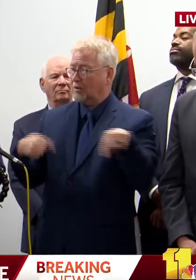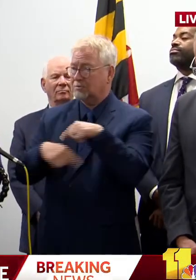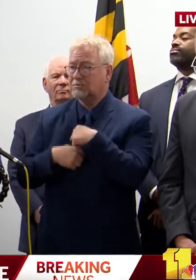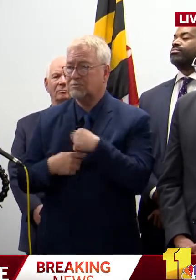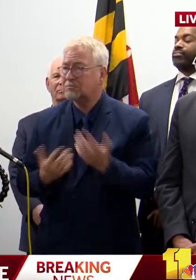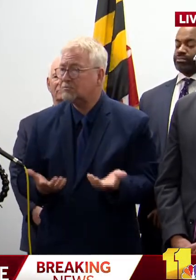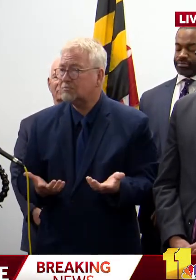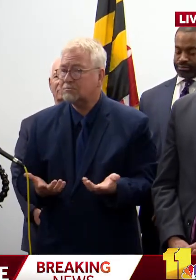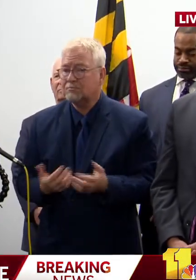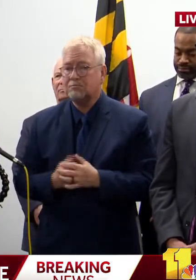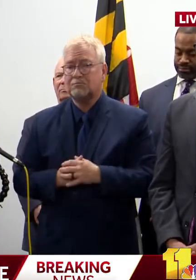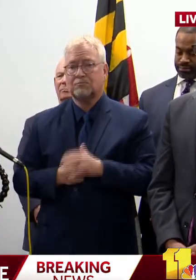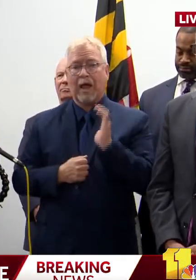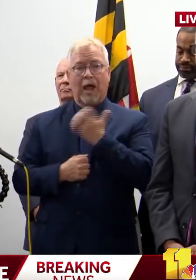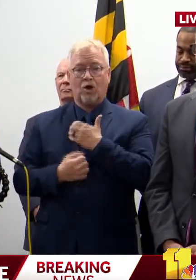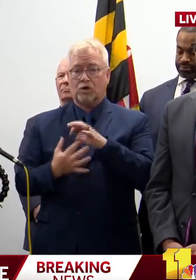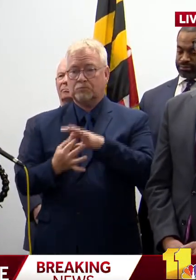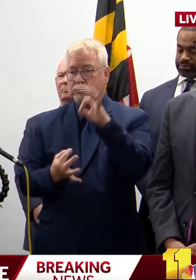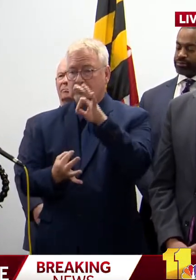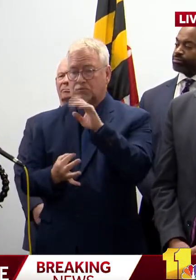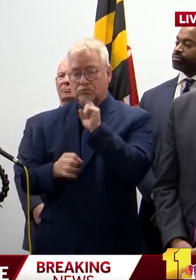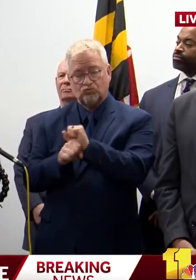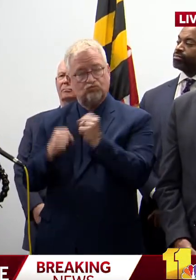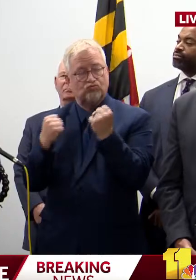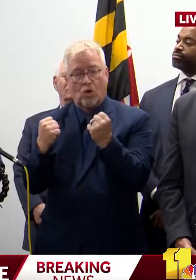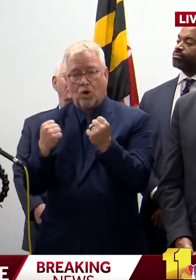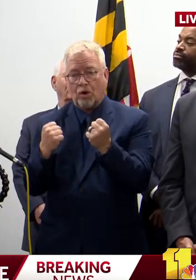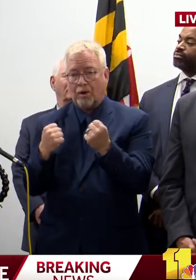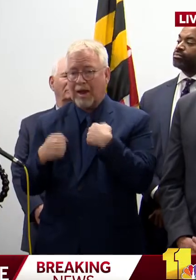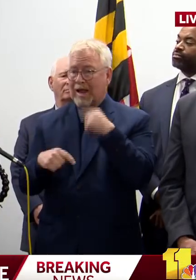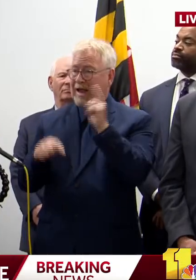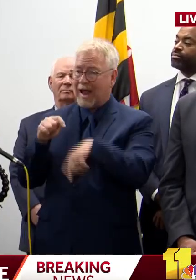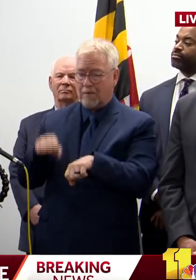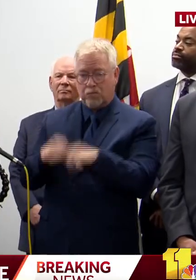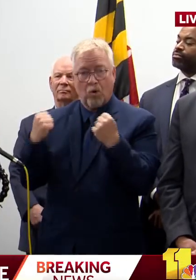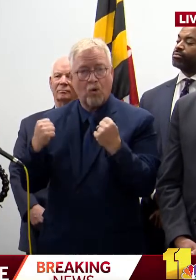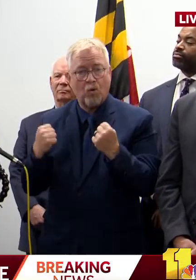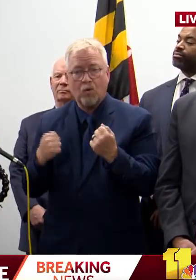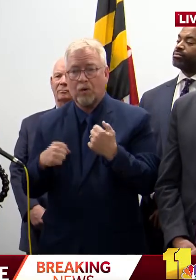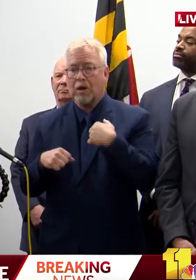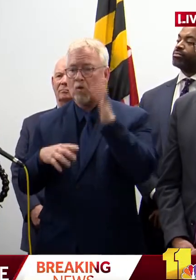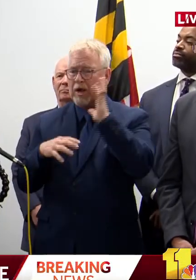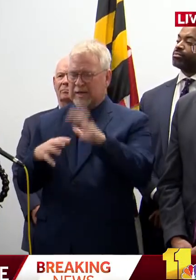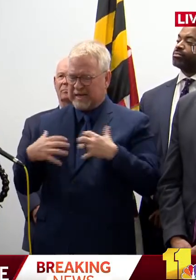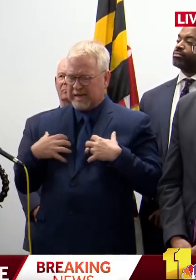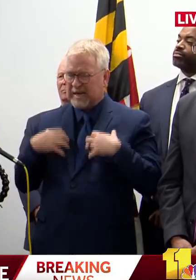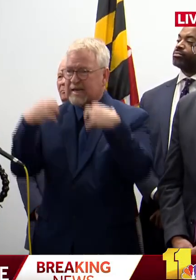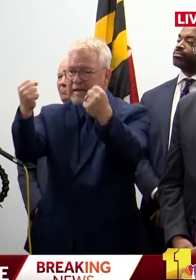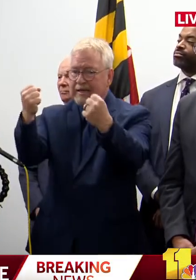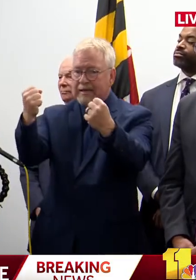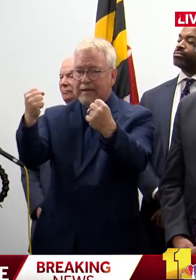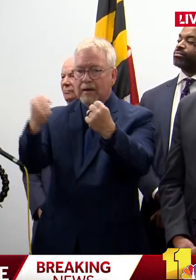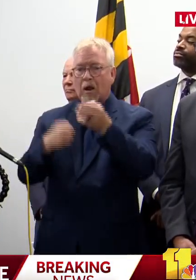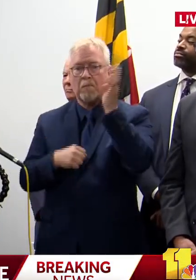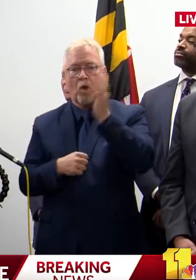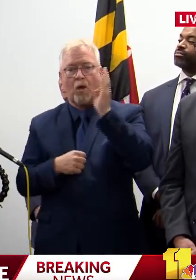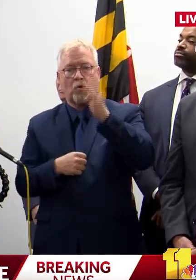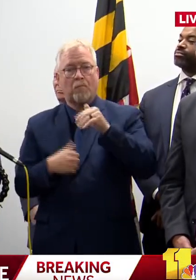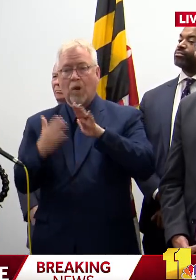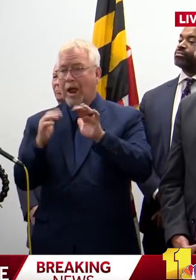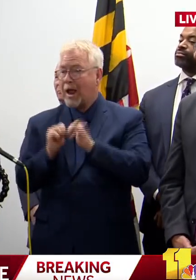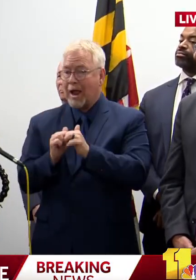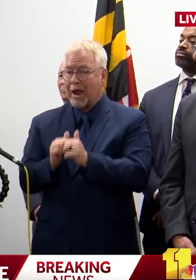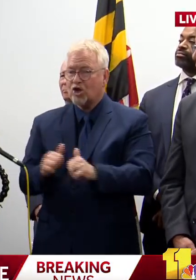is strong and cannot be broken. We will rebuild and heal the Baltimore way, and that's